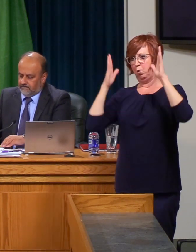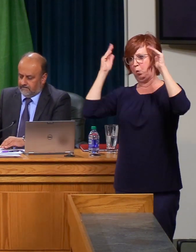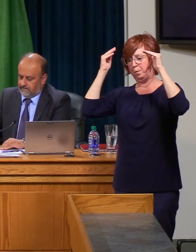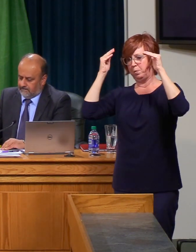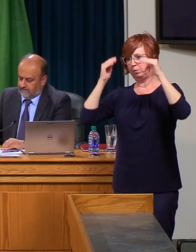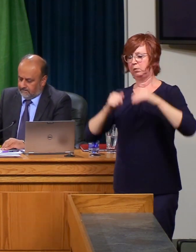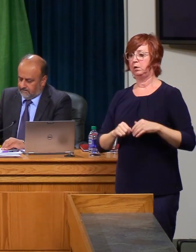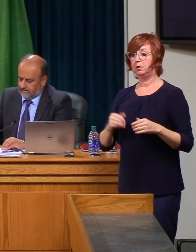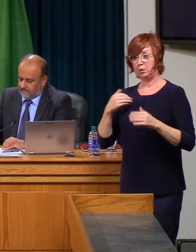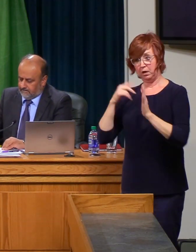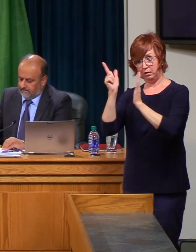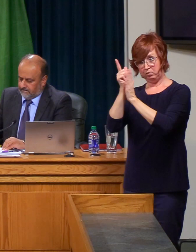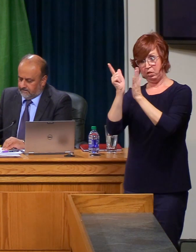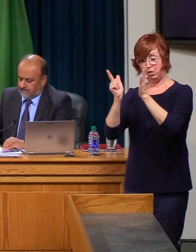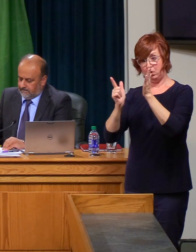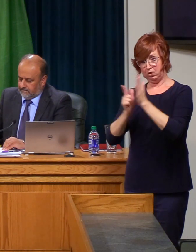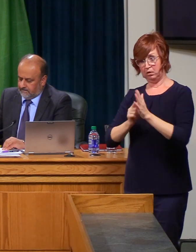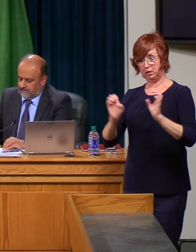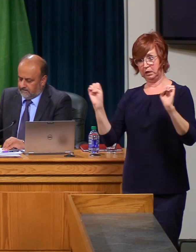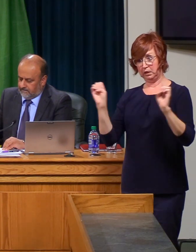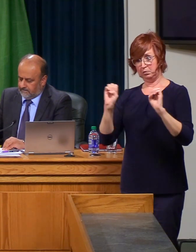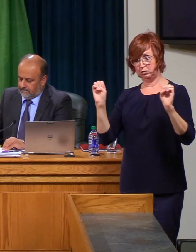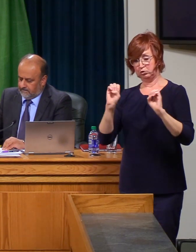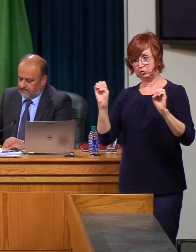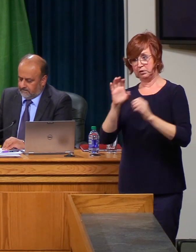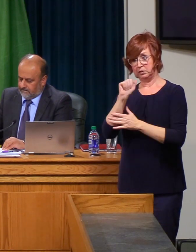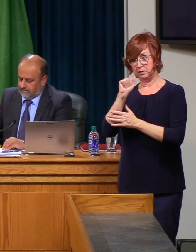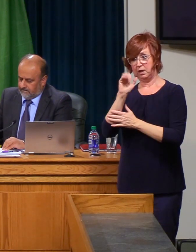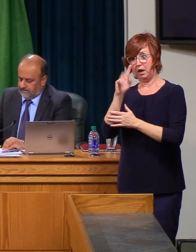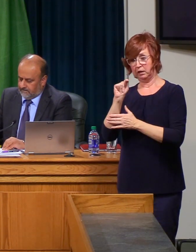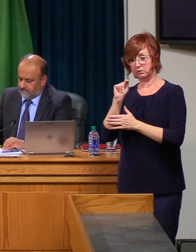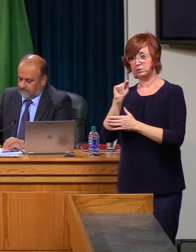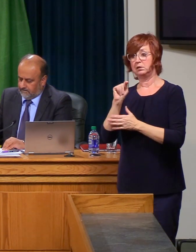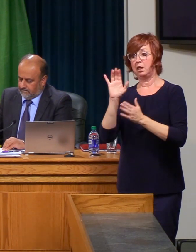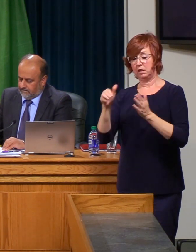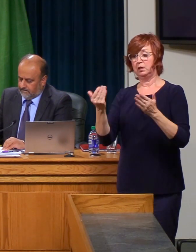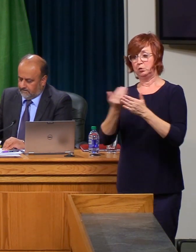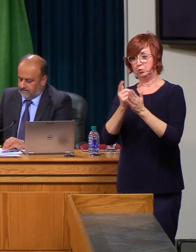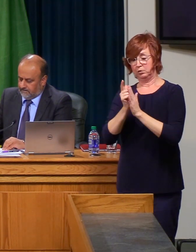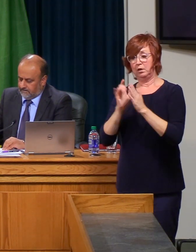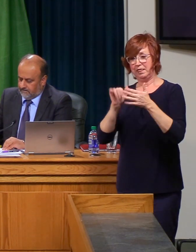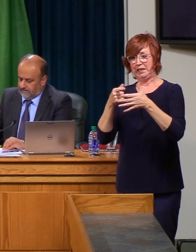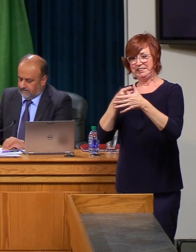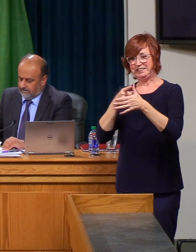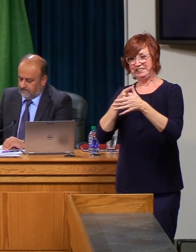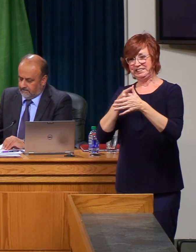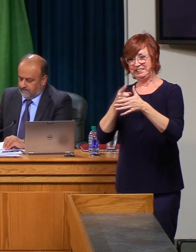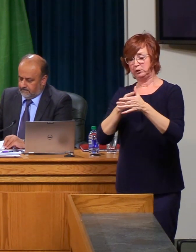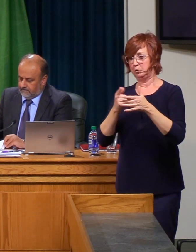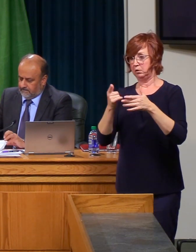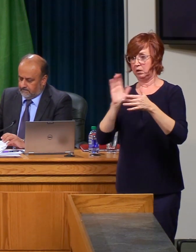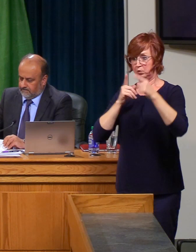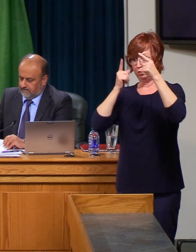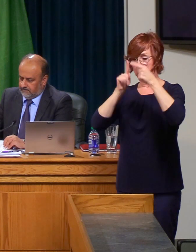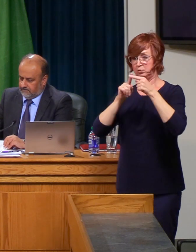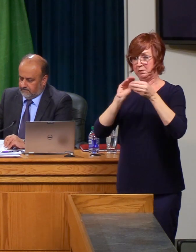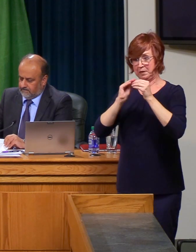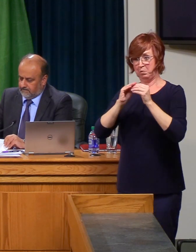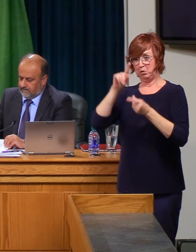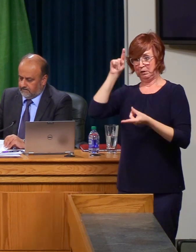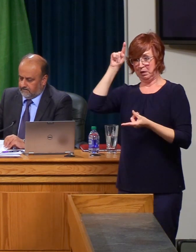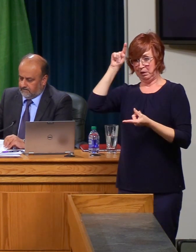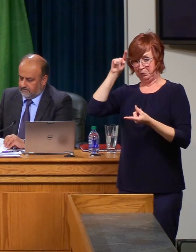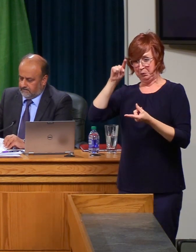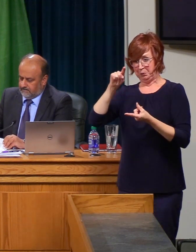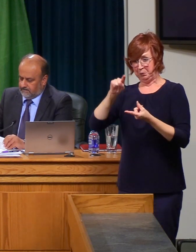law under the Emergency Measures Act. So that is the goal. If we are to flatten the curve, these measures need